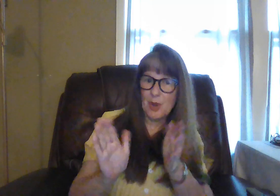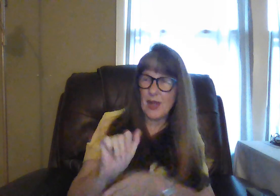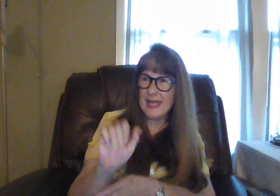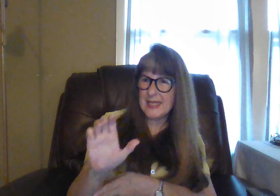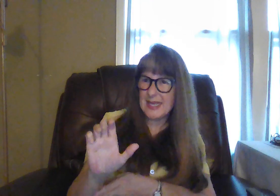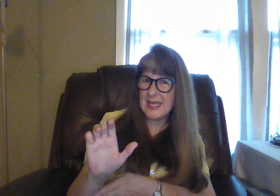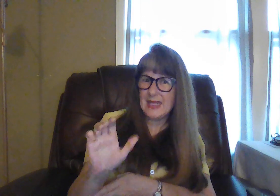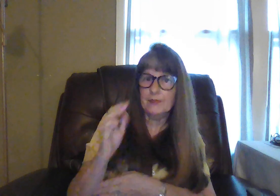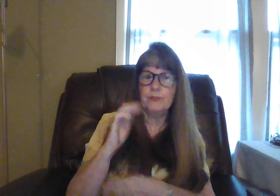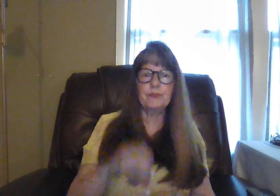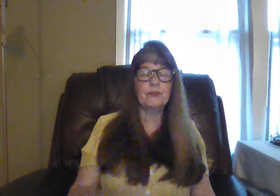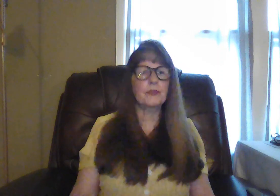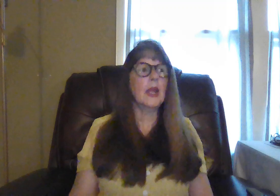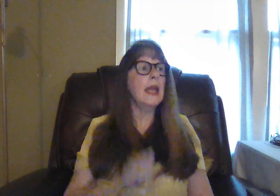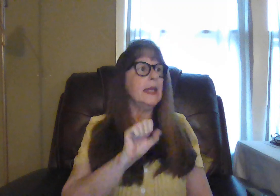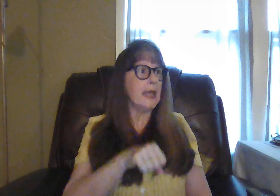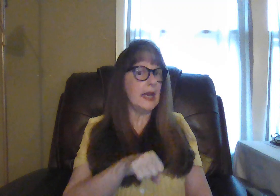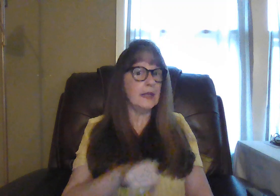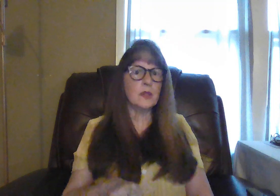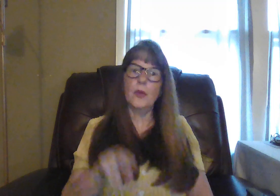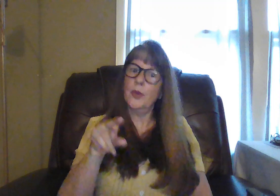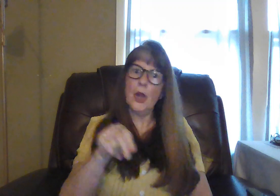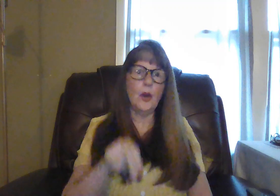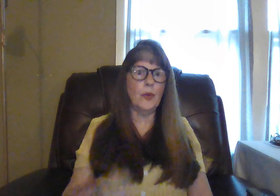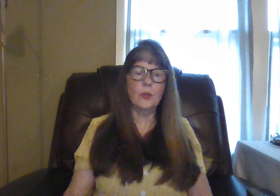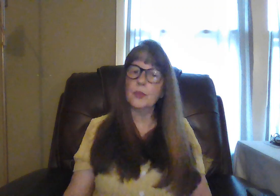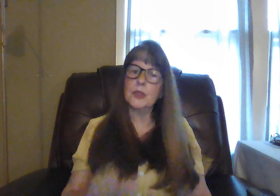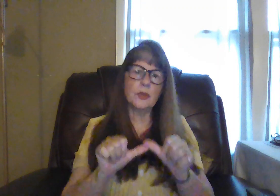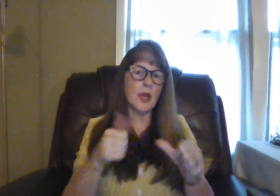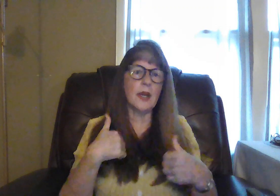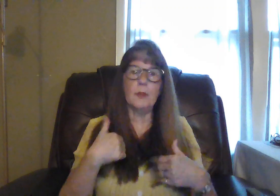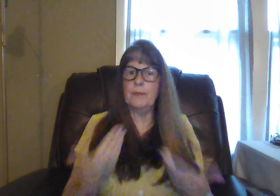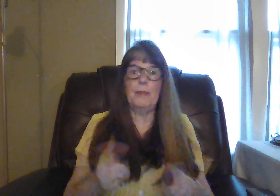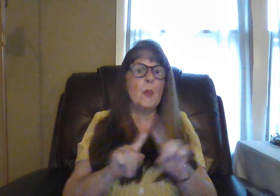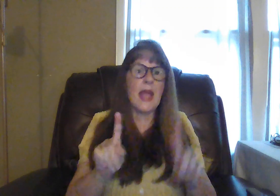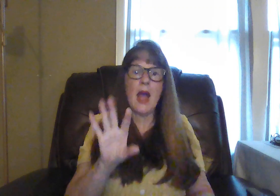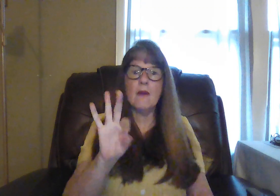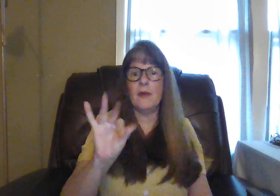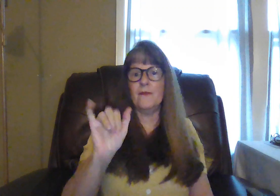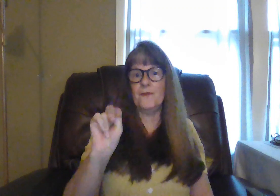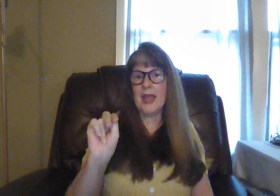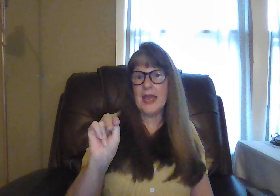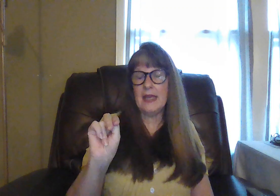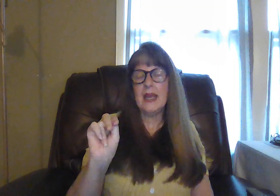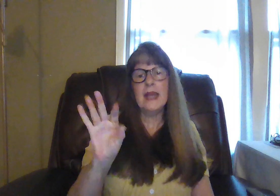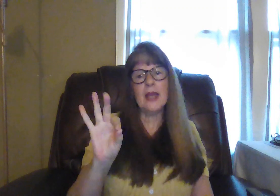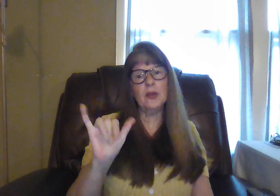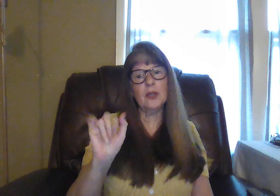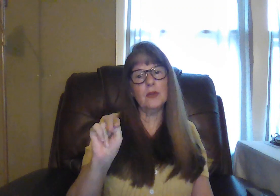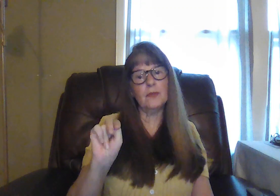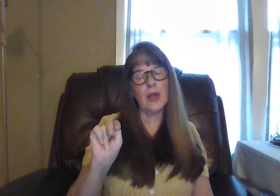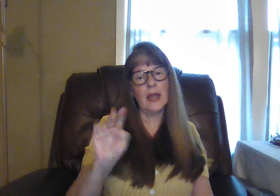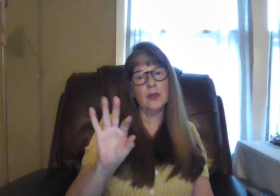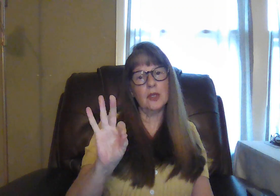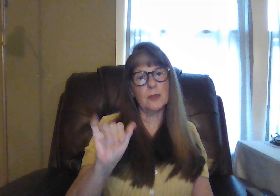small AC? Yes or no. We're still not going to, but we have a fan. Now you can spell